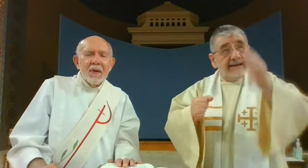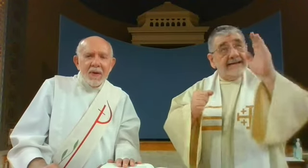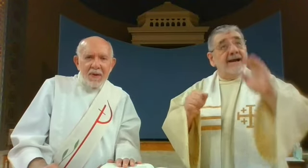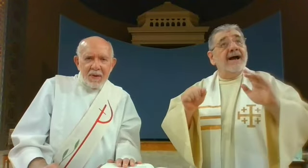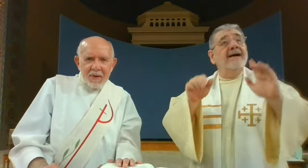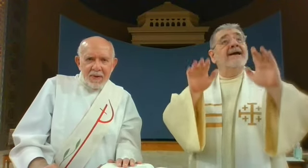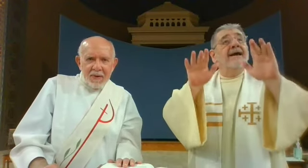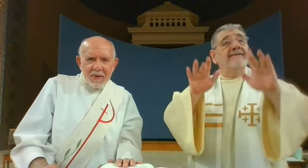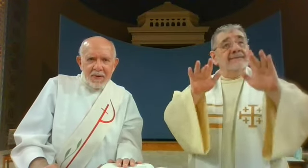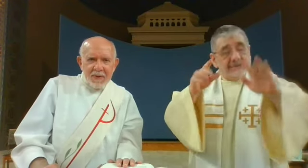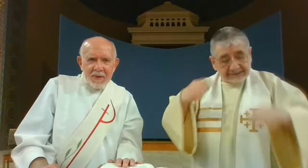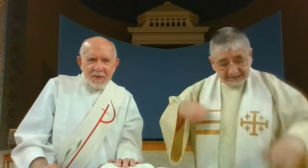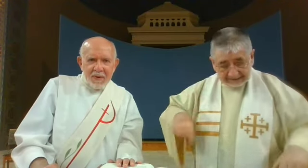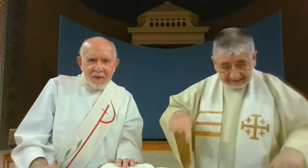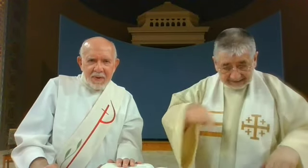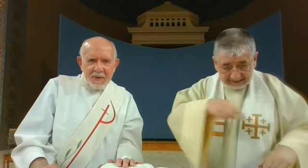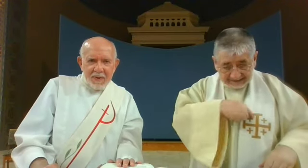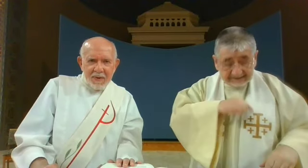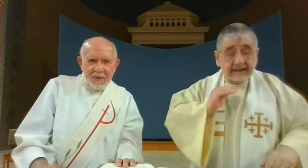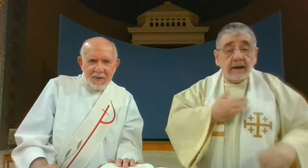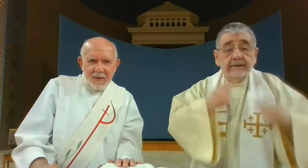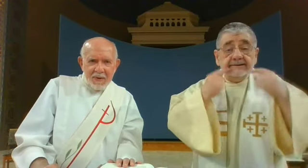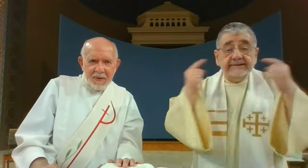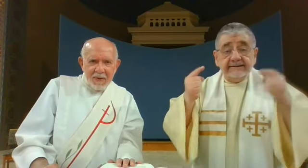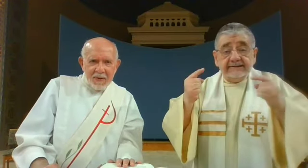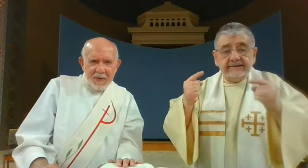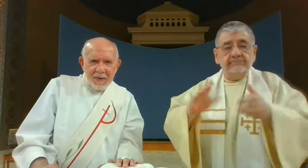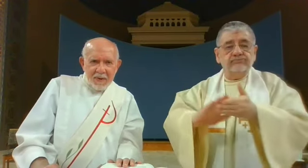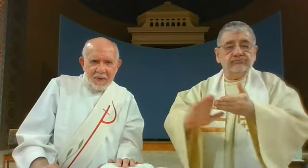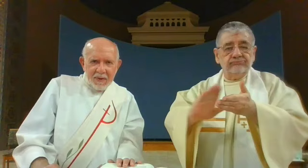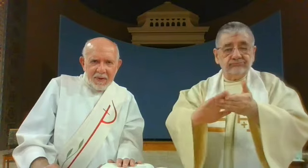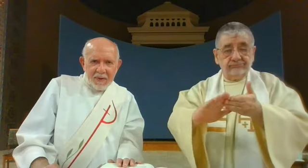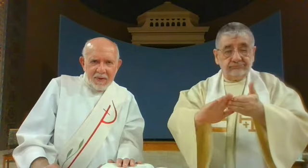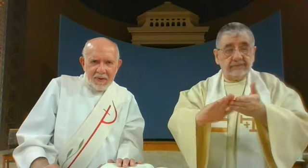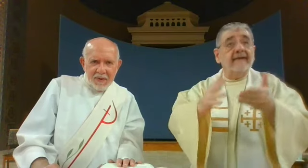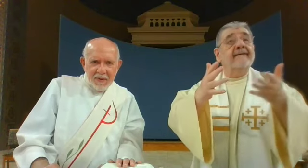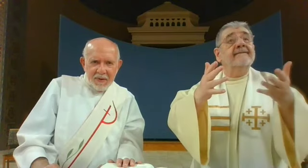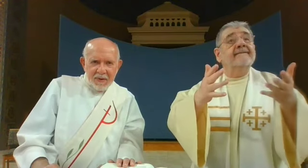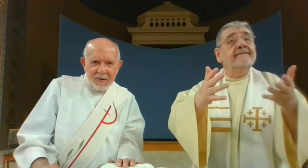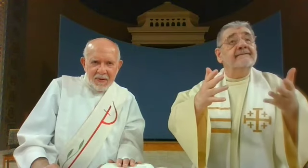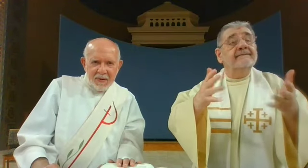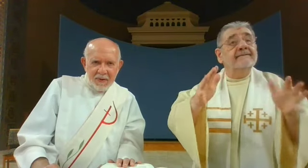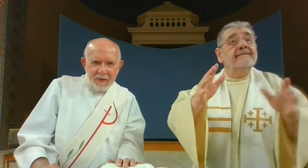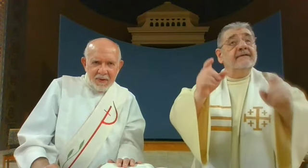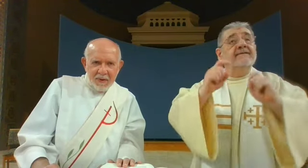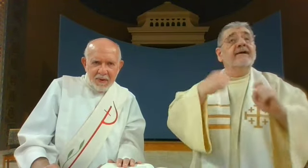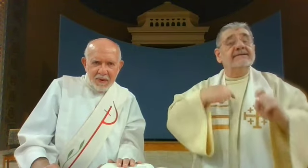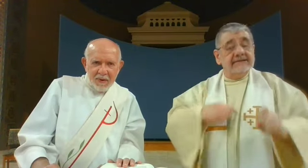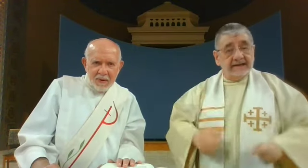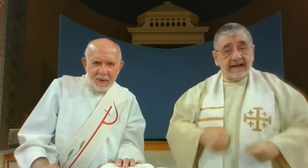May Almighty God have mercy on us, forgive us our sins, and grant